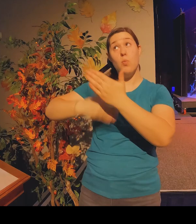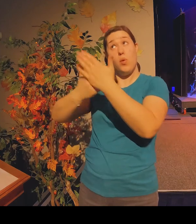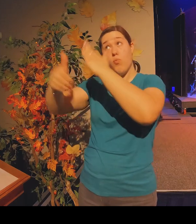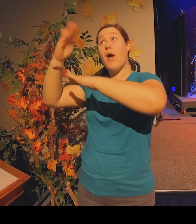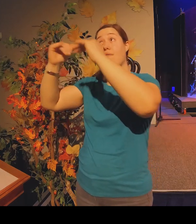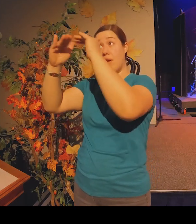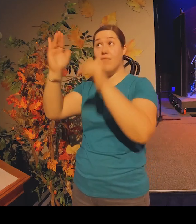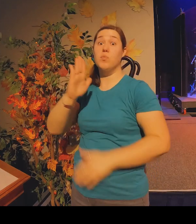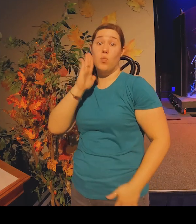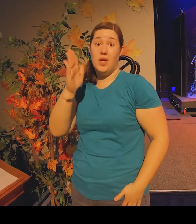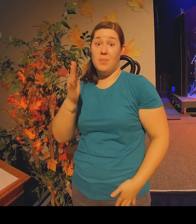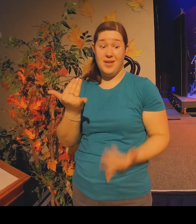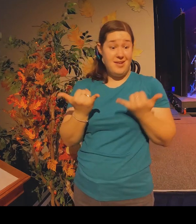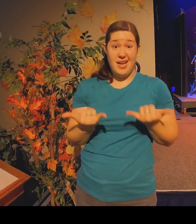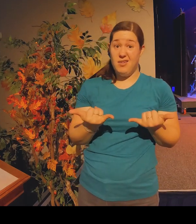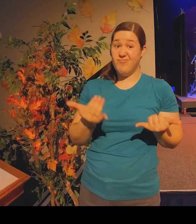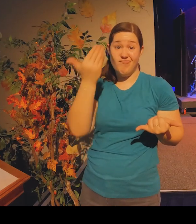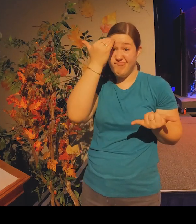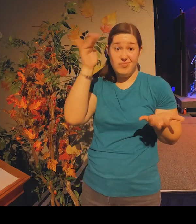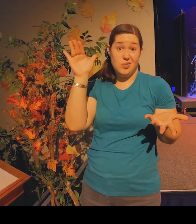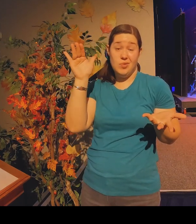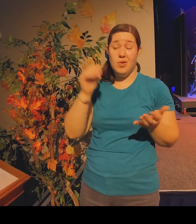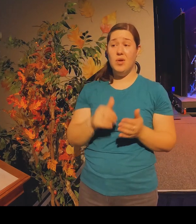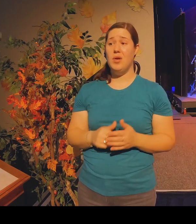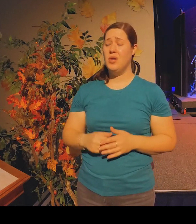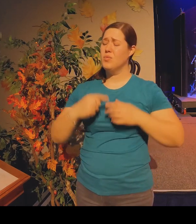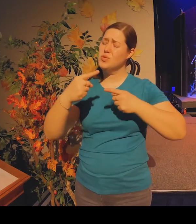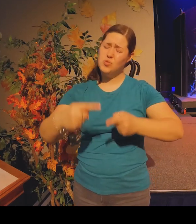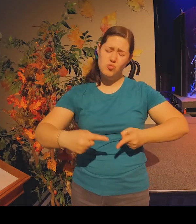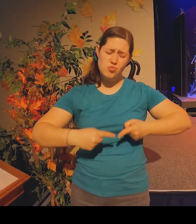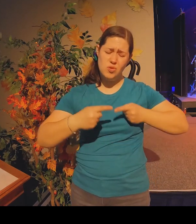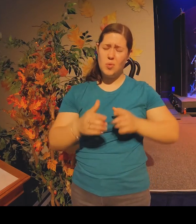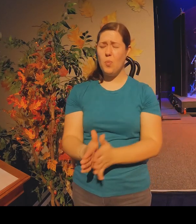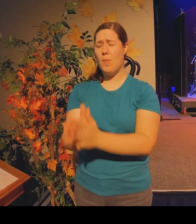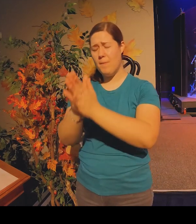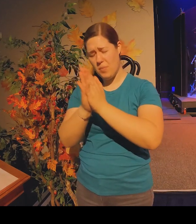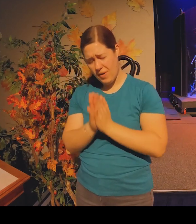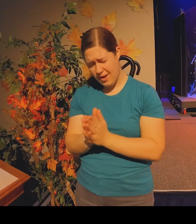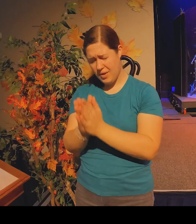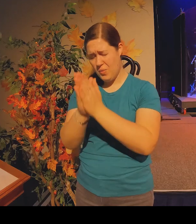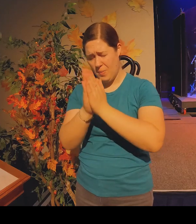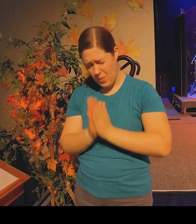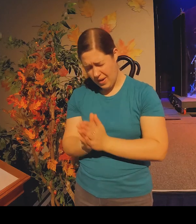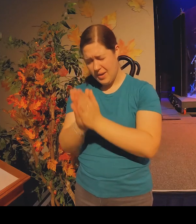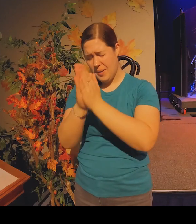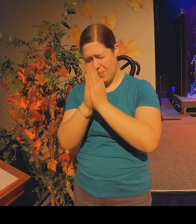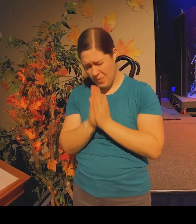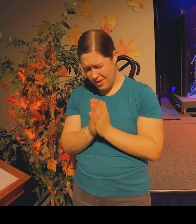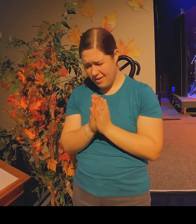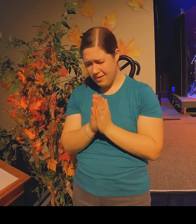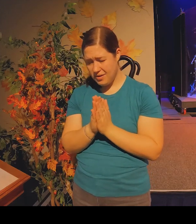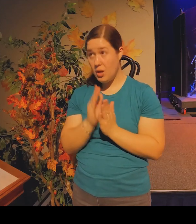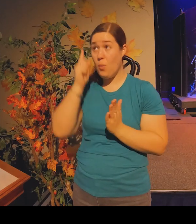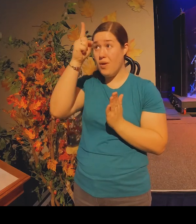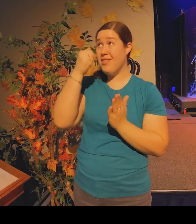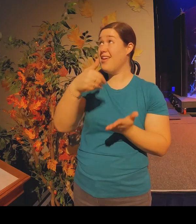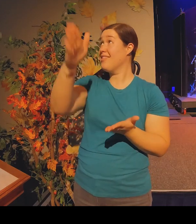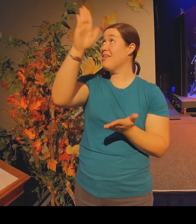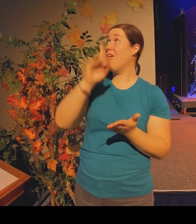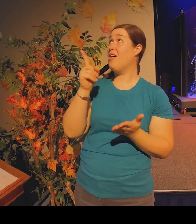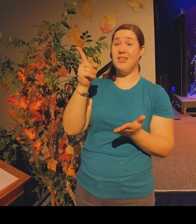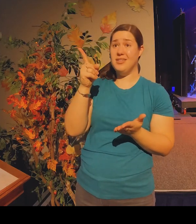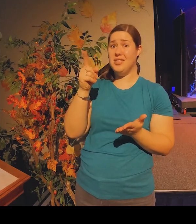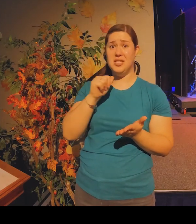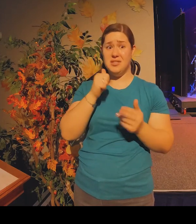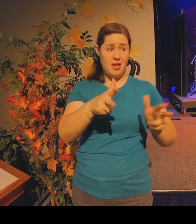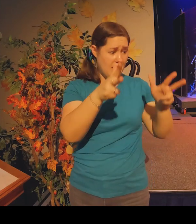pray and we pray for something, we don't get the answer we need, or we don't get any answer at all. And we think God is not listening. And it's very frustrating.